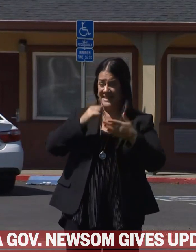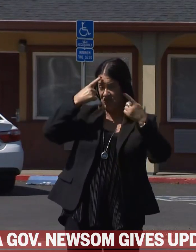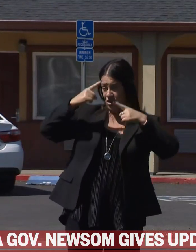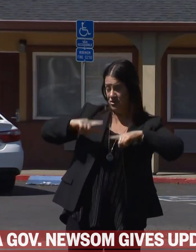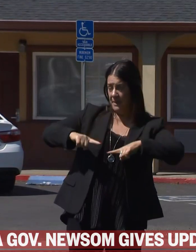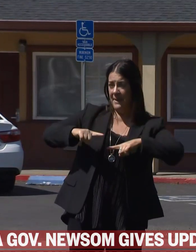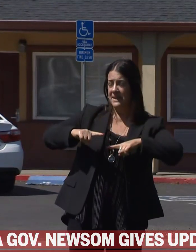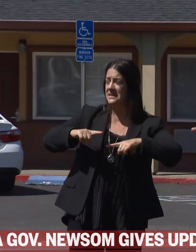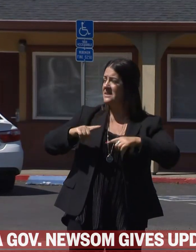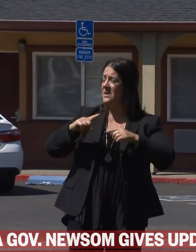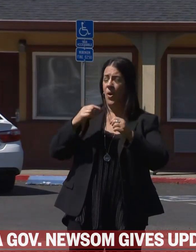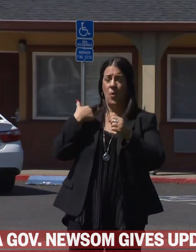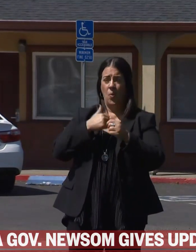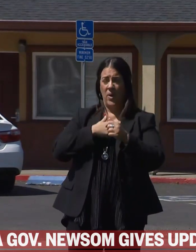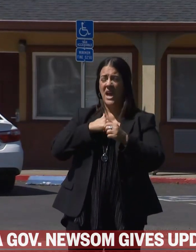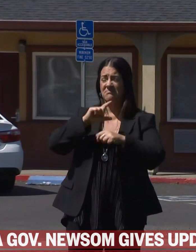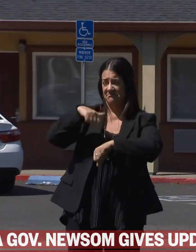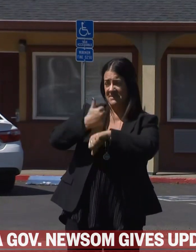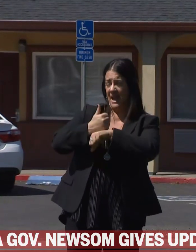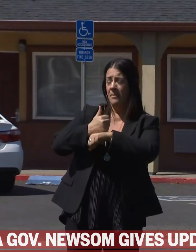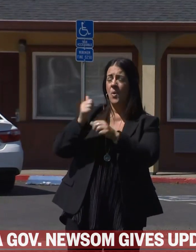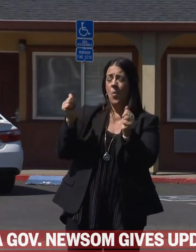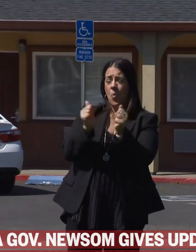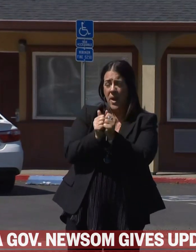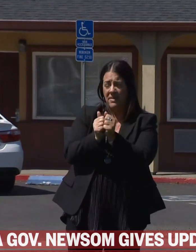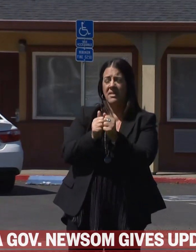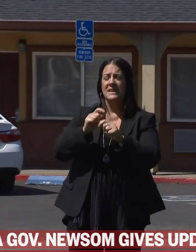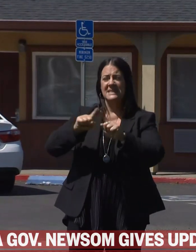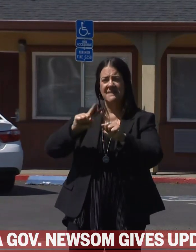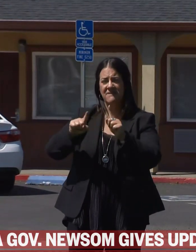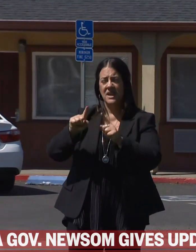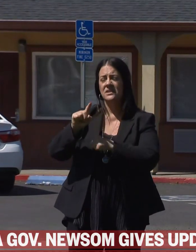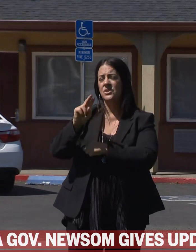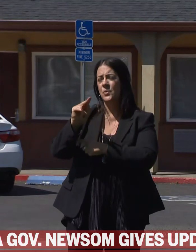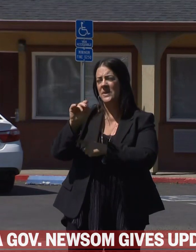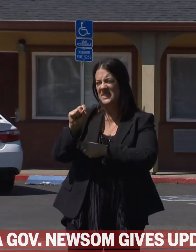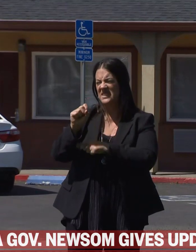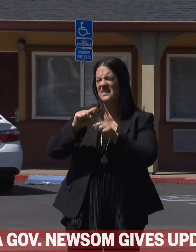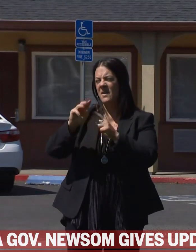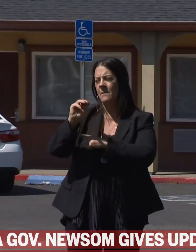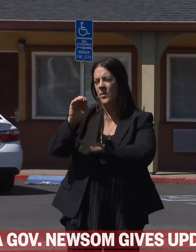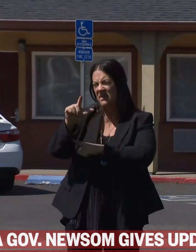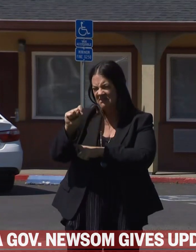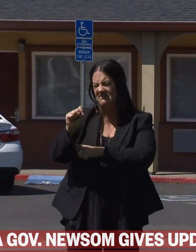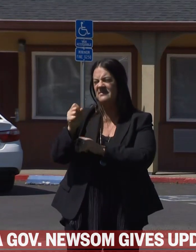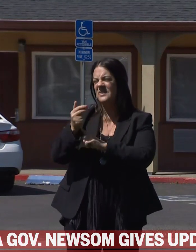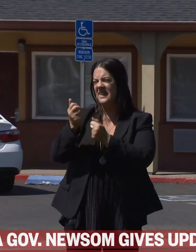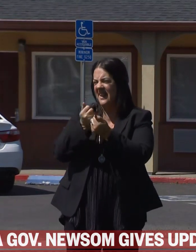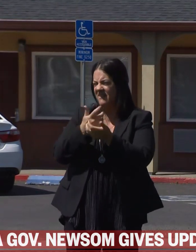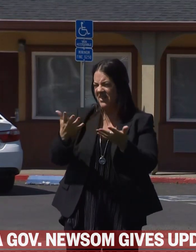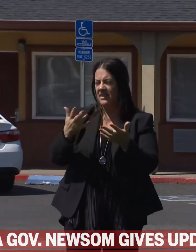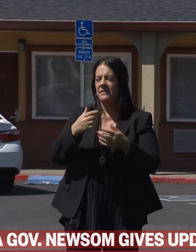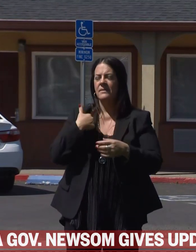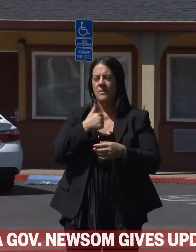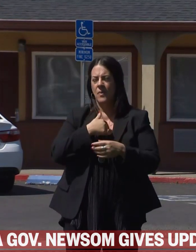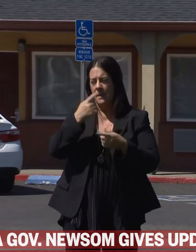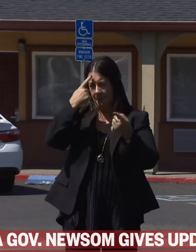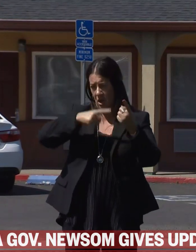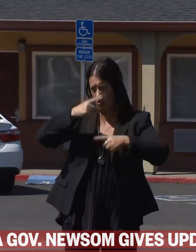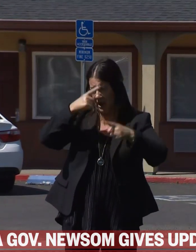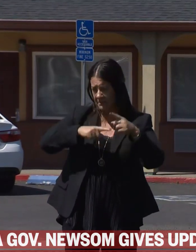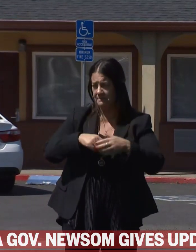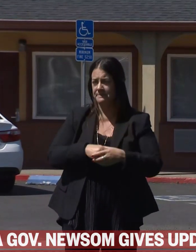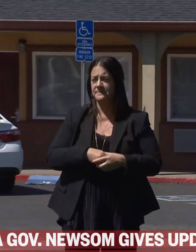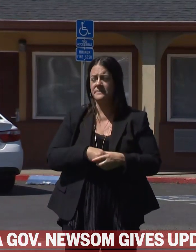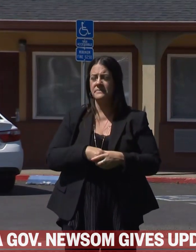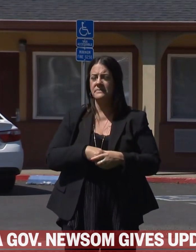these occupancy agreements in places like this include extensions and all the new templates that we